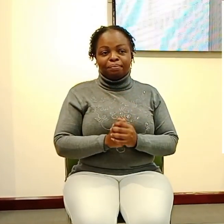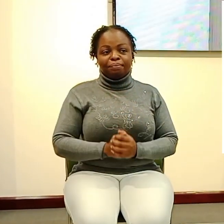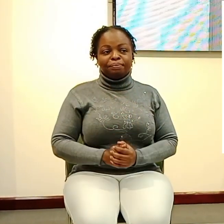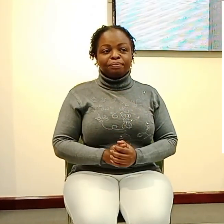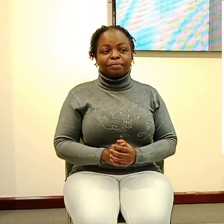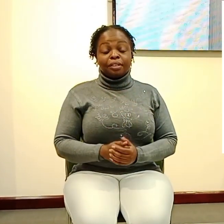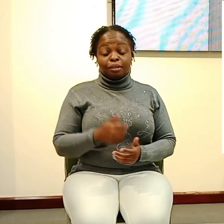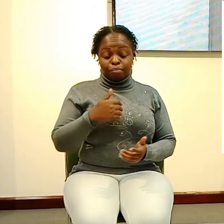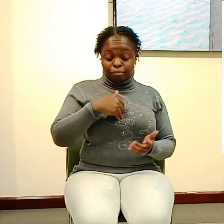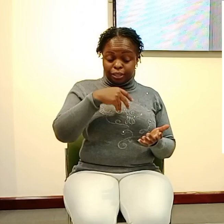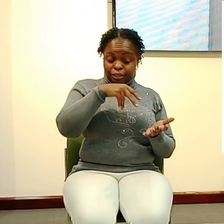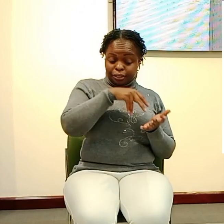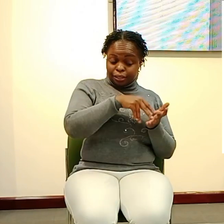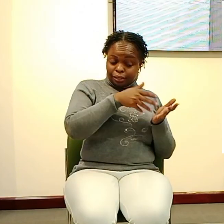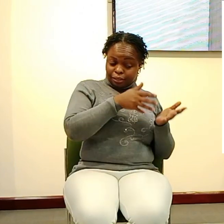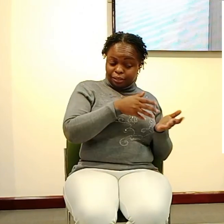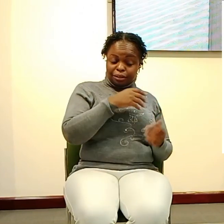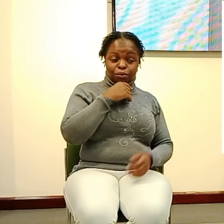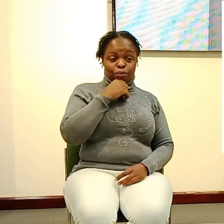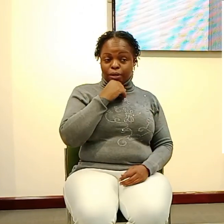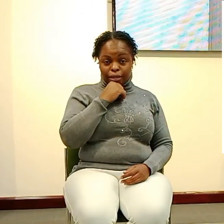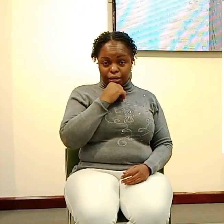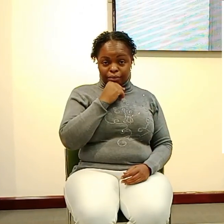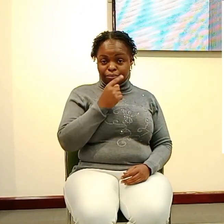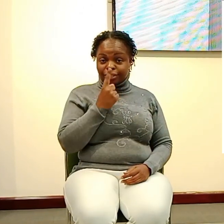You know, I'm standing here and wondering, so what do I say?